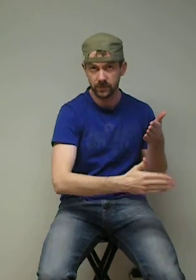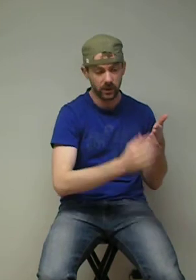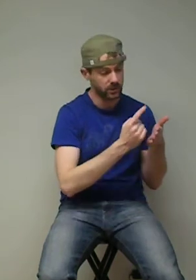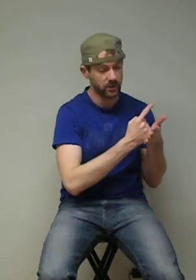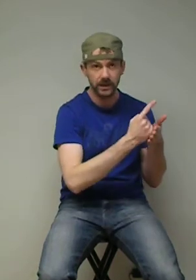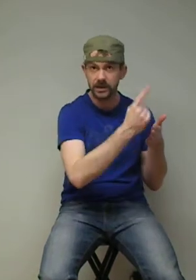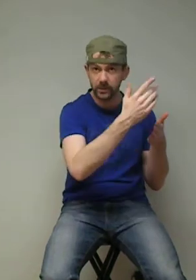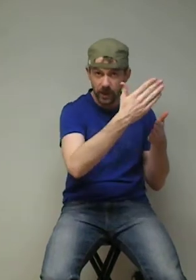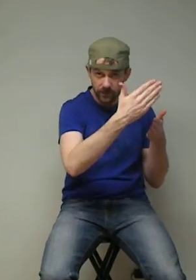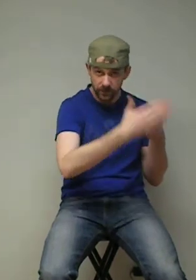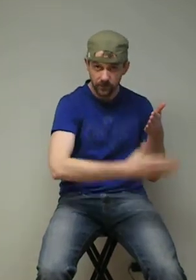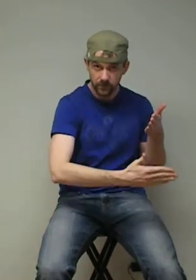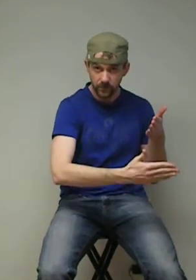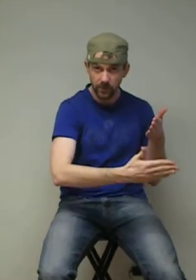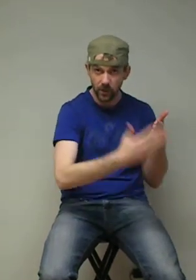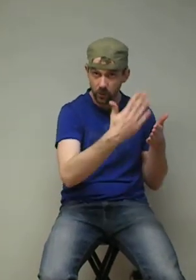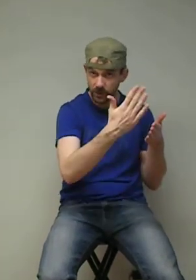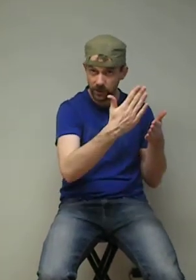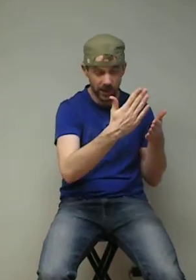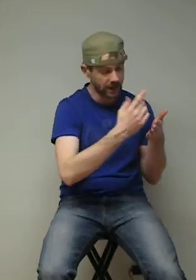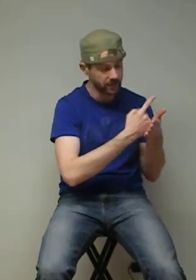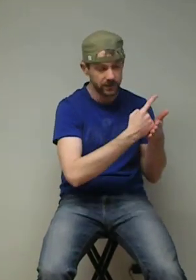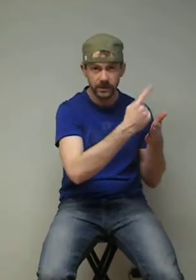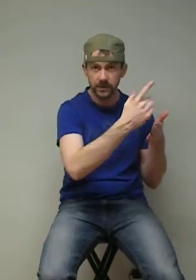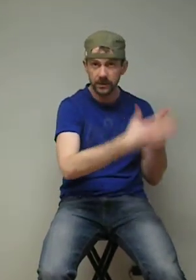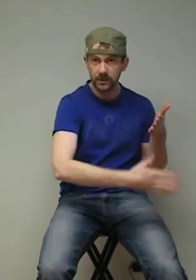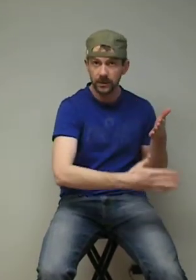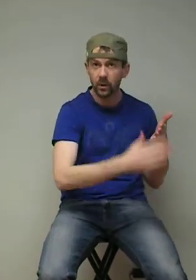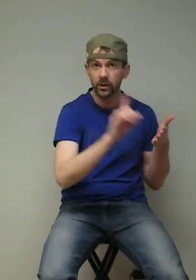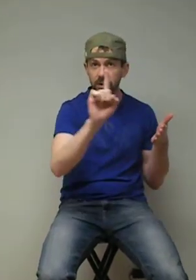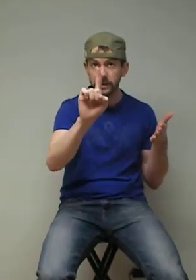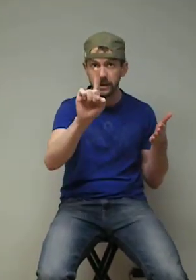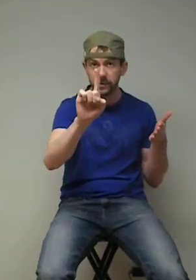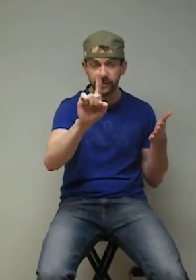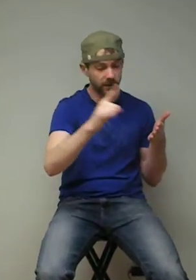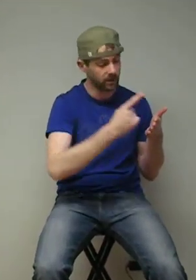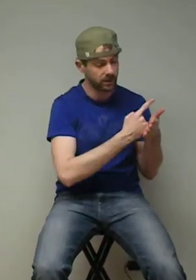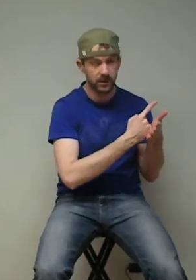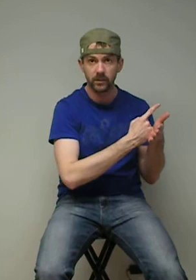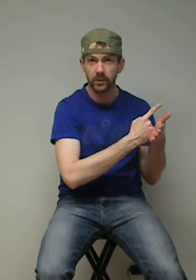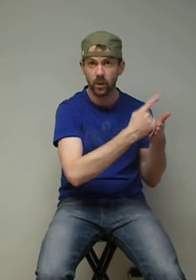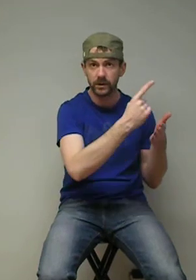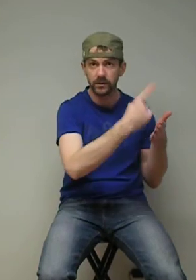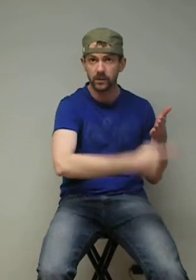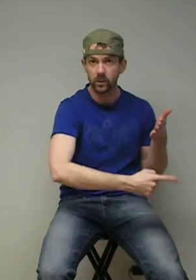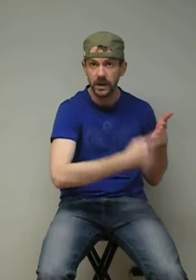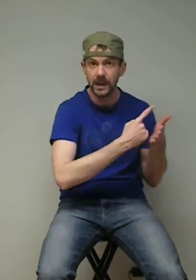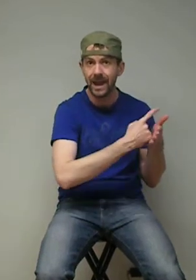you can do it this way by opening your hand, or you could leave your finger with one.